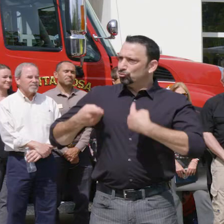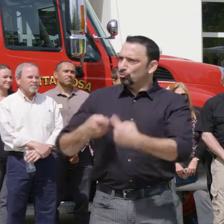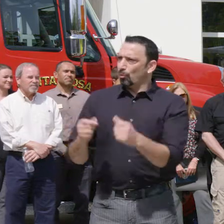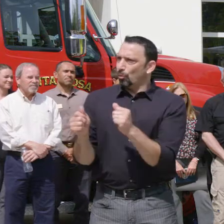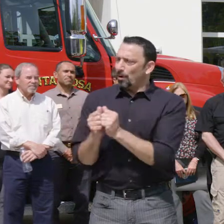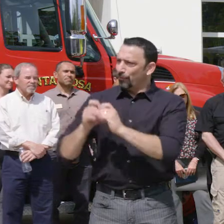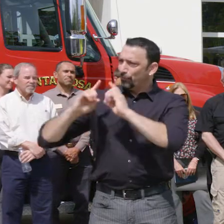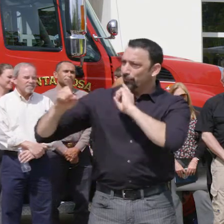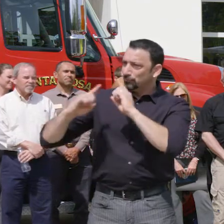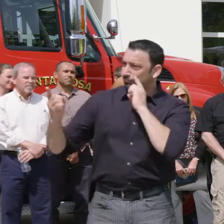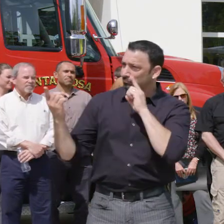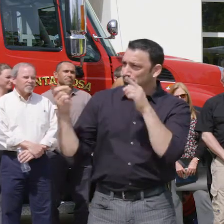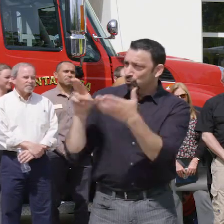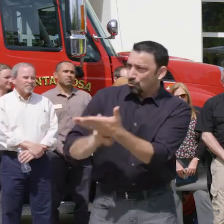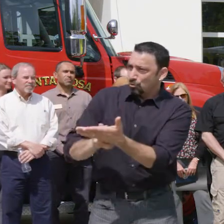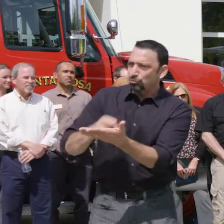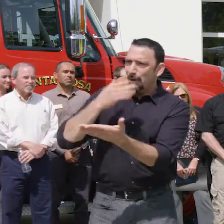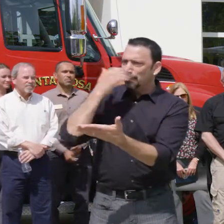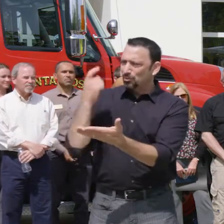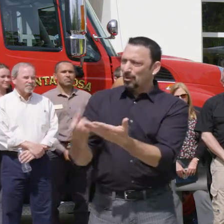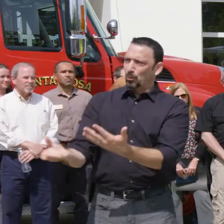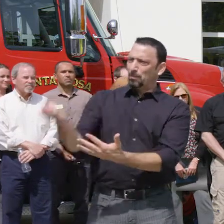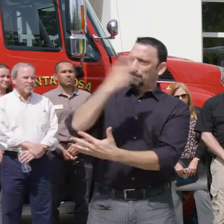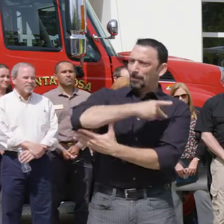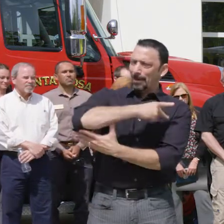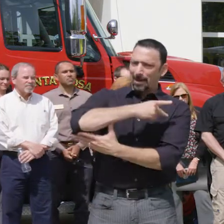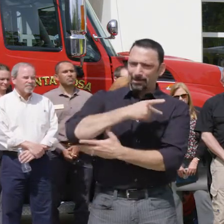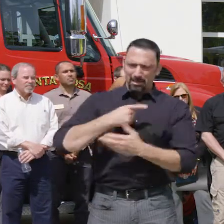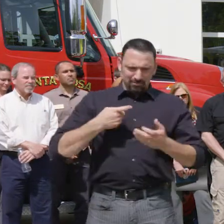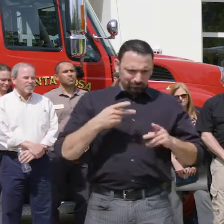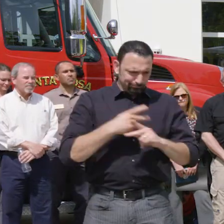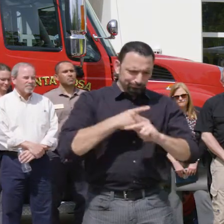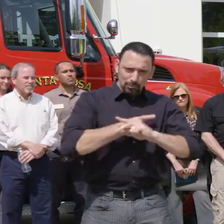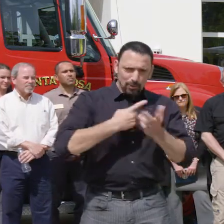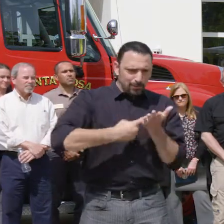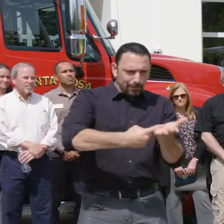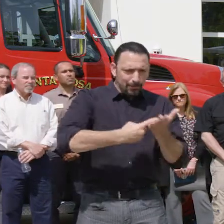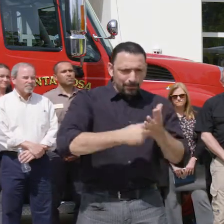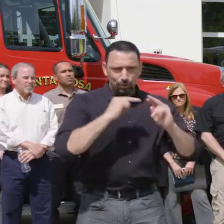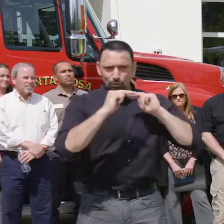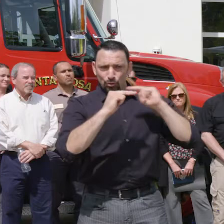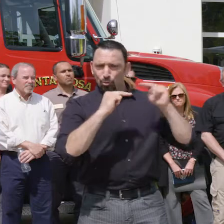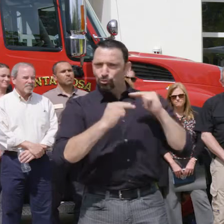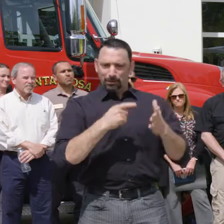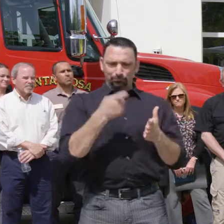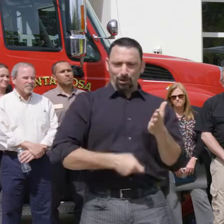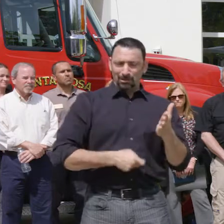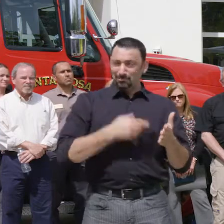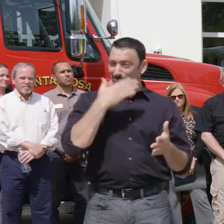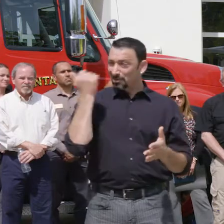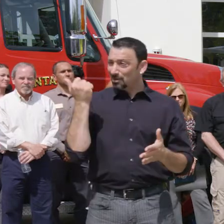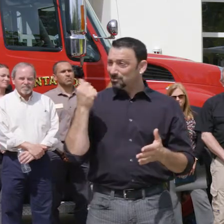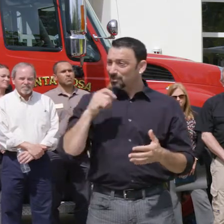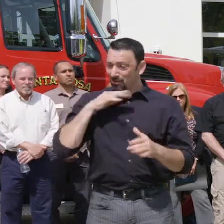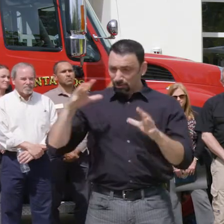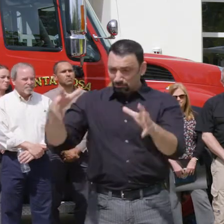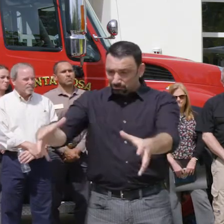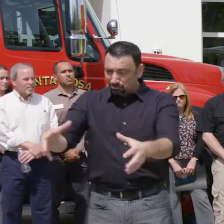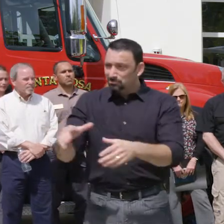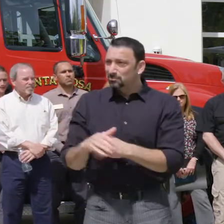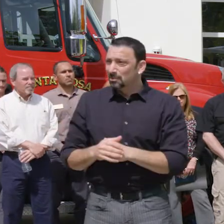back and negotiate pricing on this type of complex fire removal,